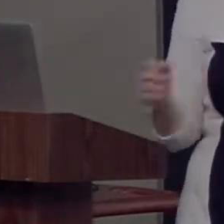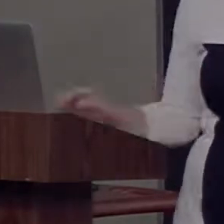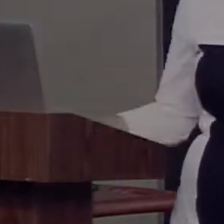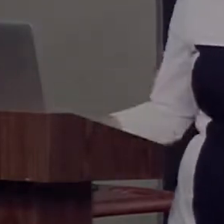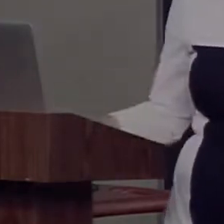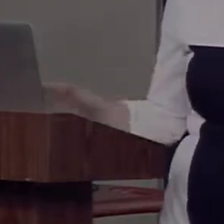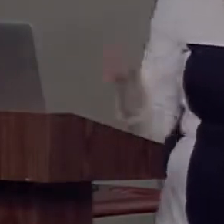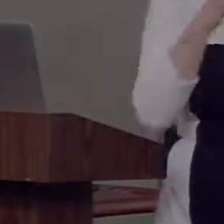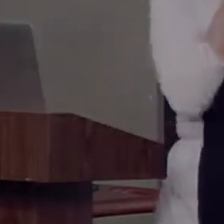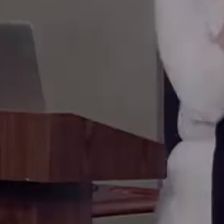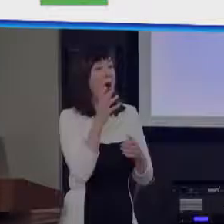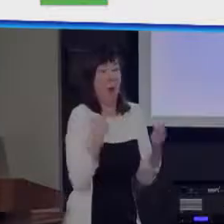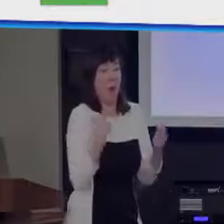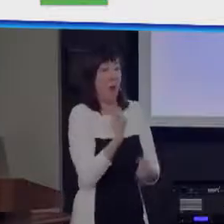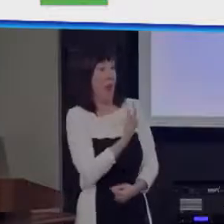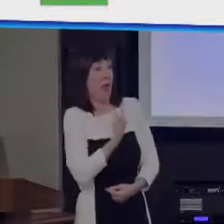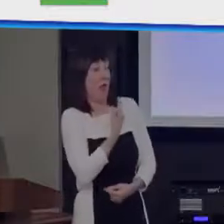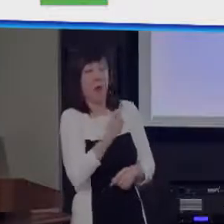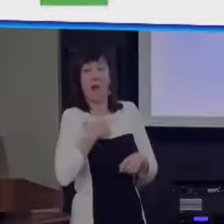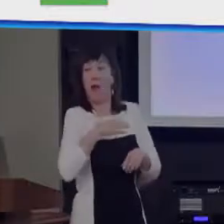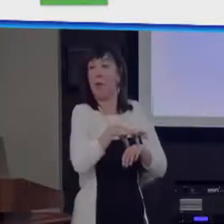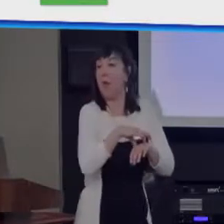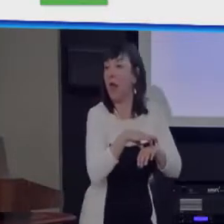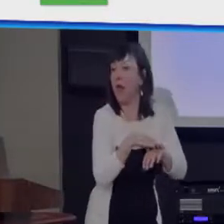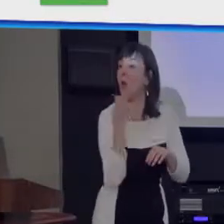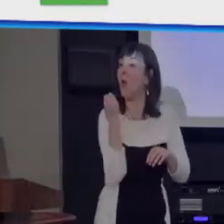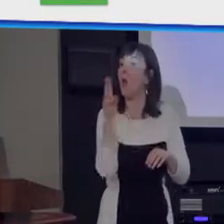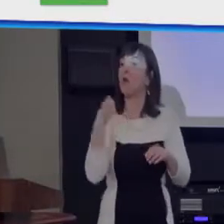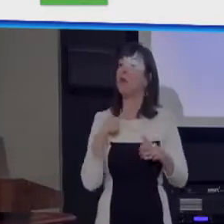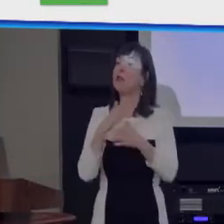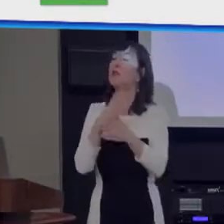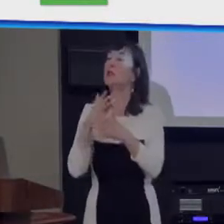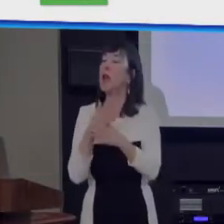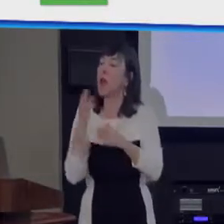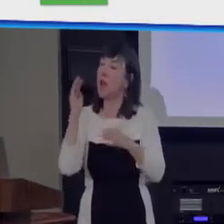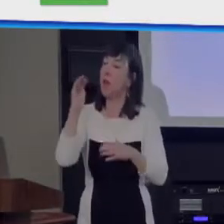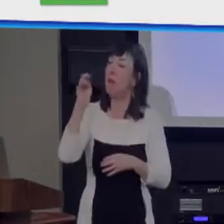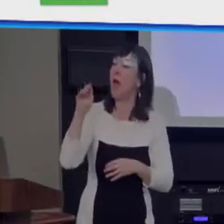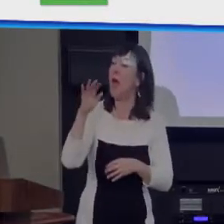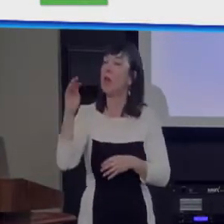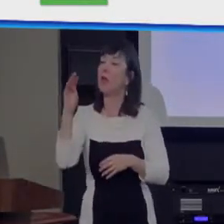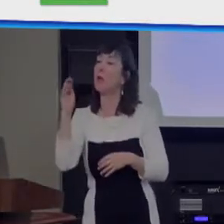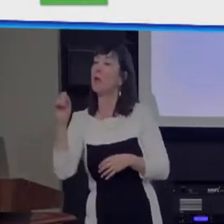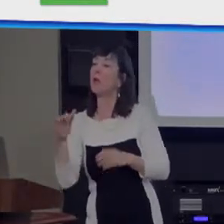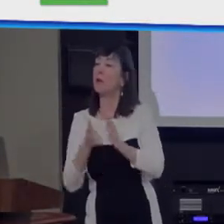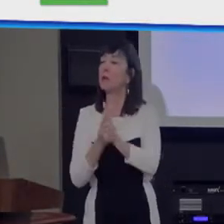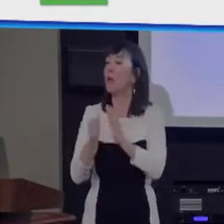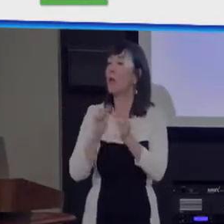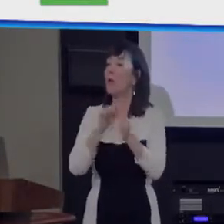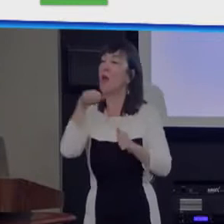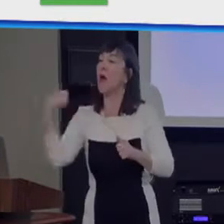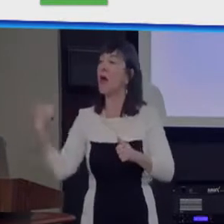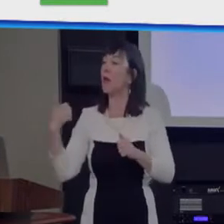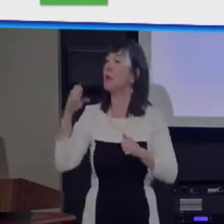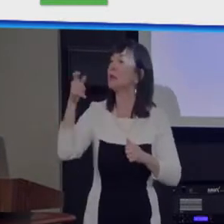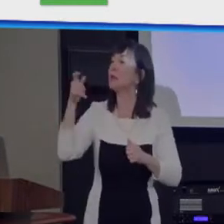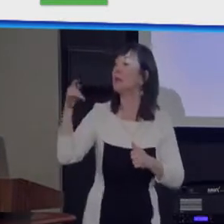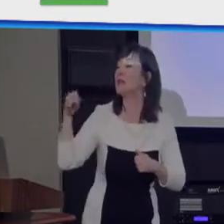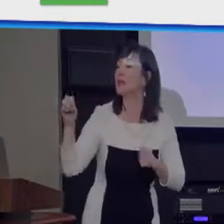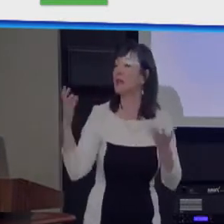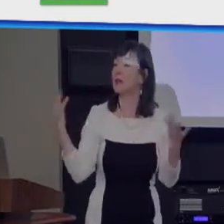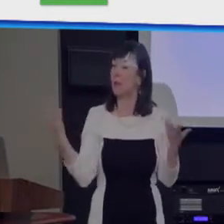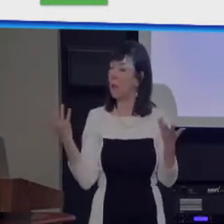an evolutionary perspective in humans, and whether or not we share these skills in math and numeracy